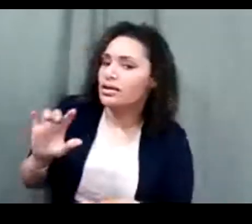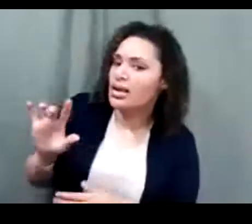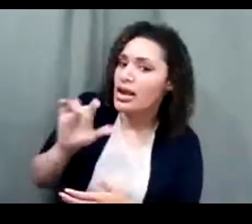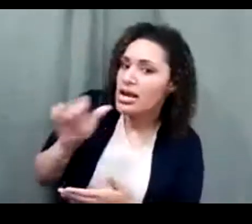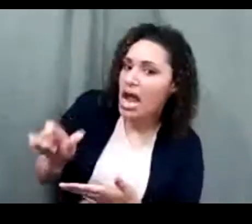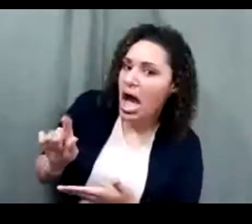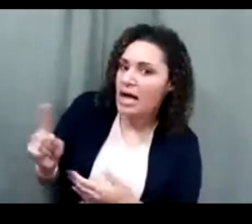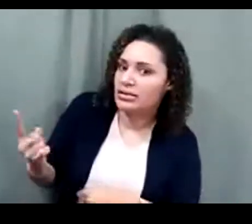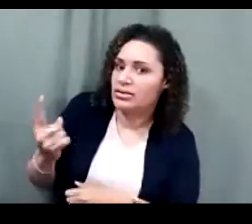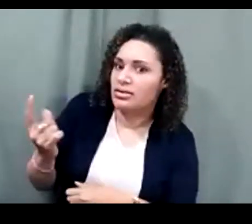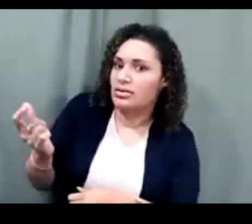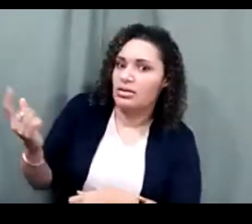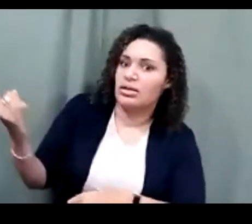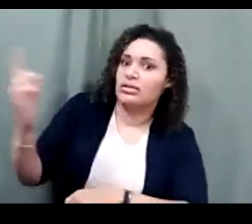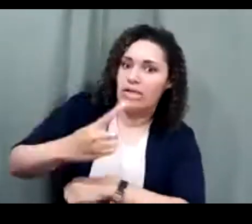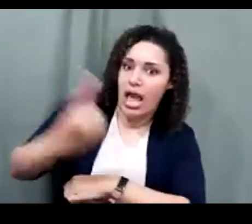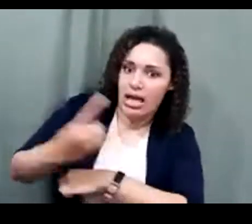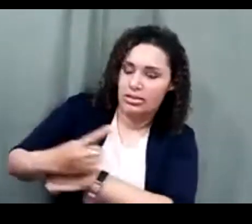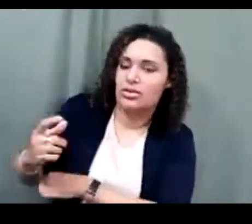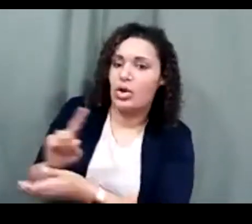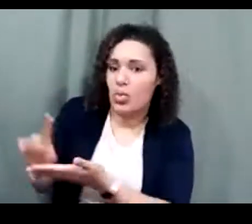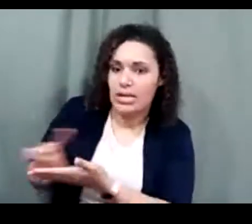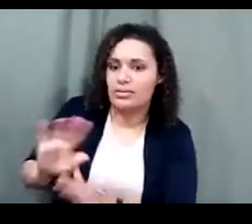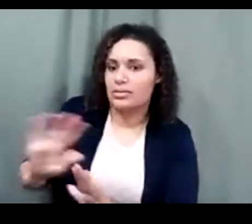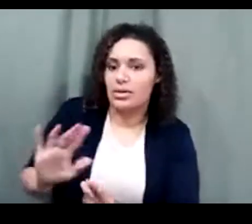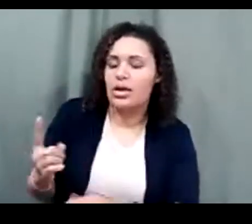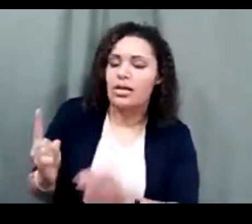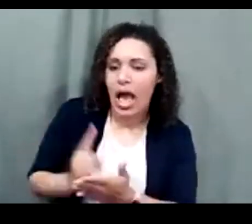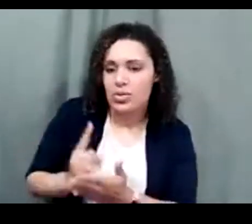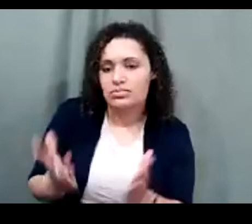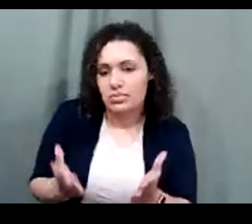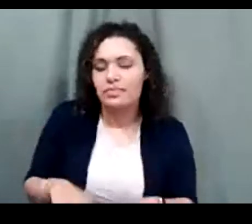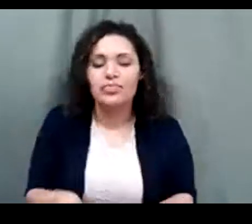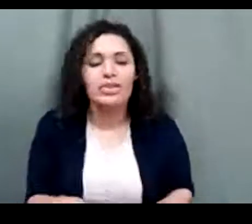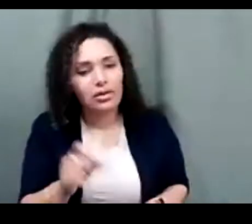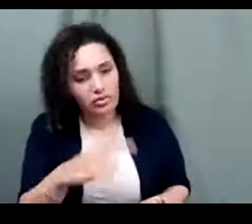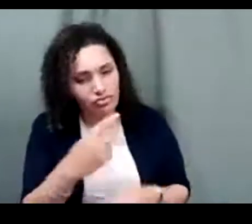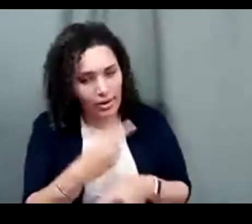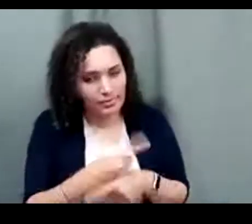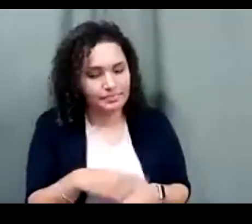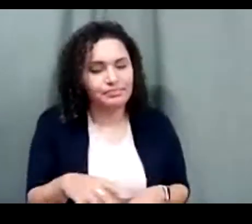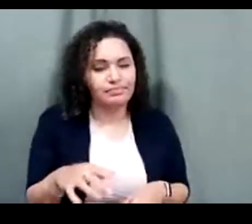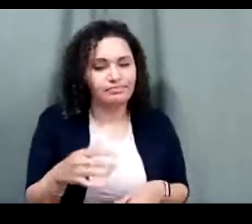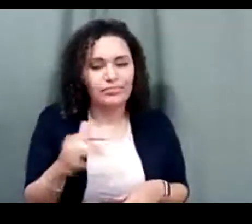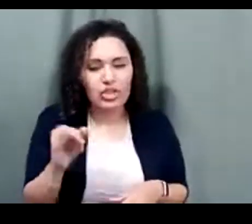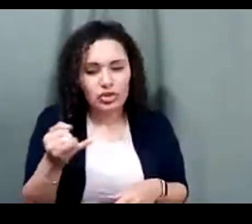And not fermenting yet, but to try to absorb some good things from them. The thing is, there are